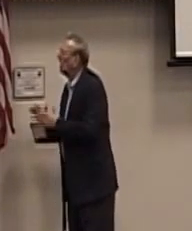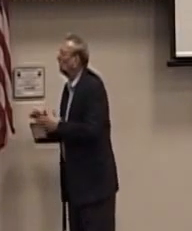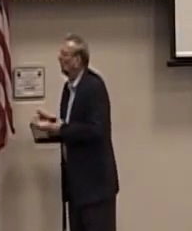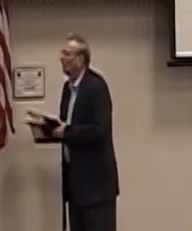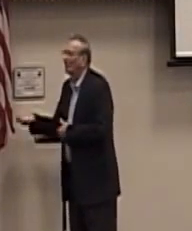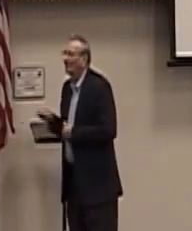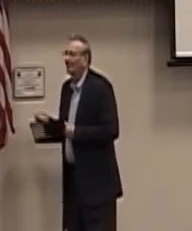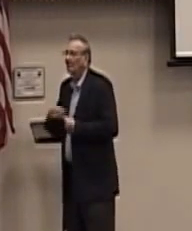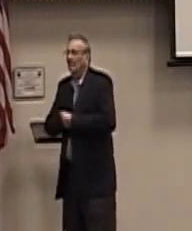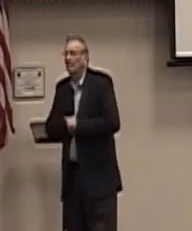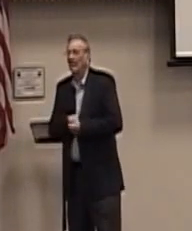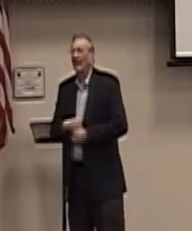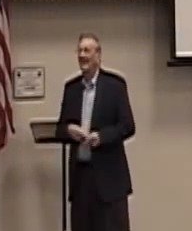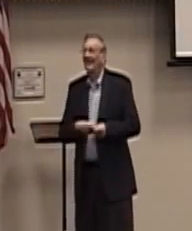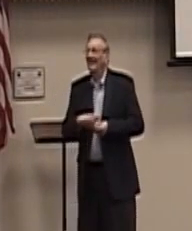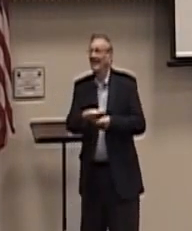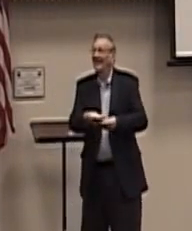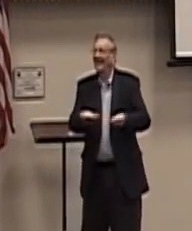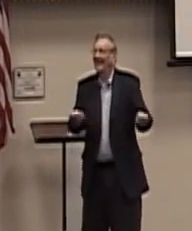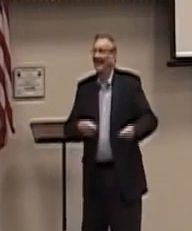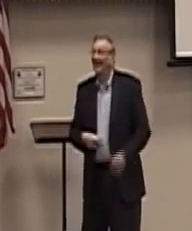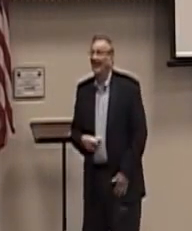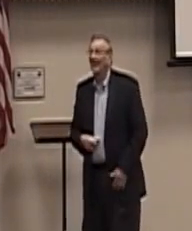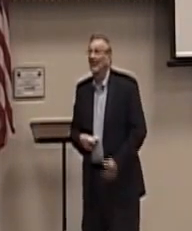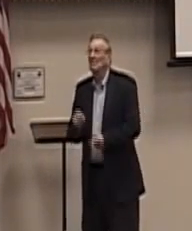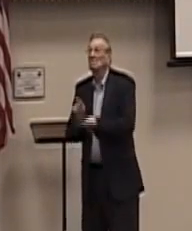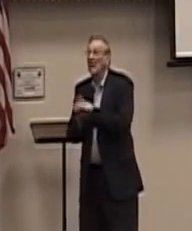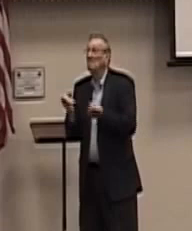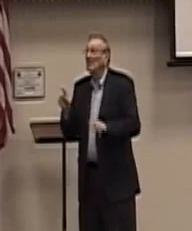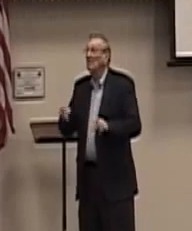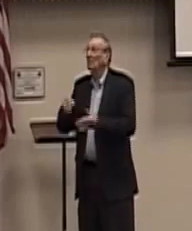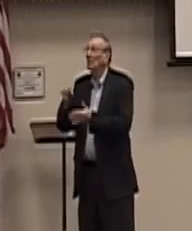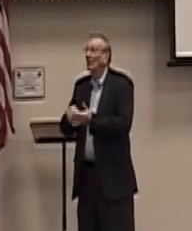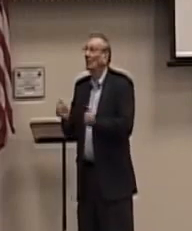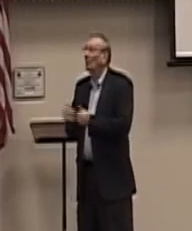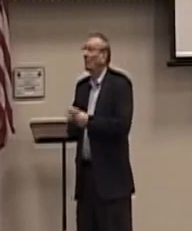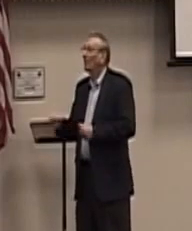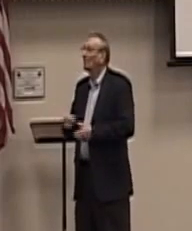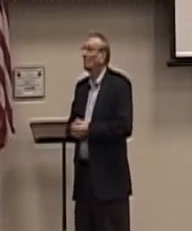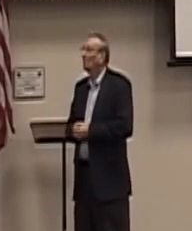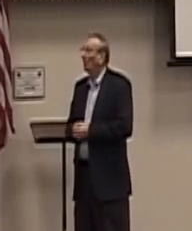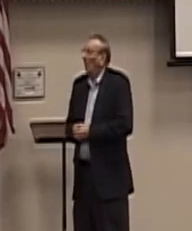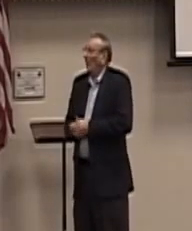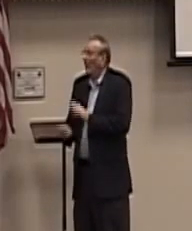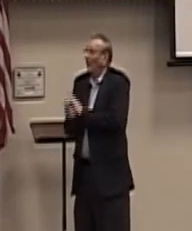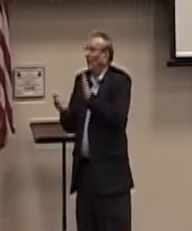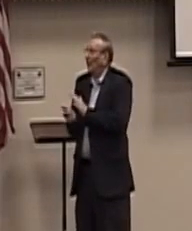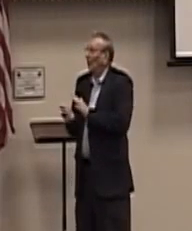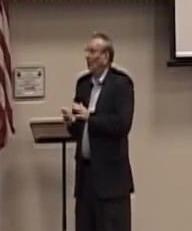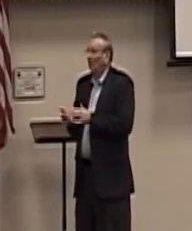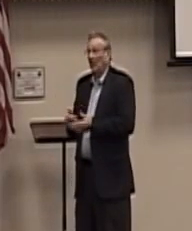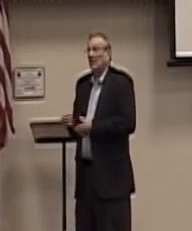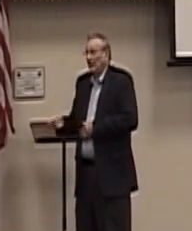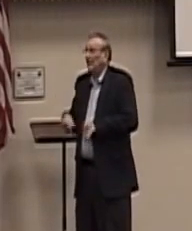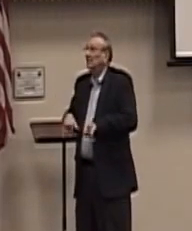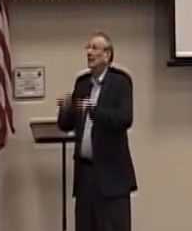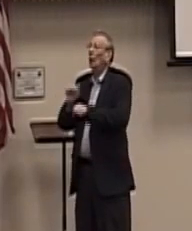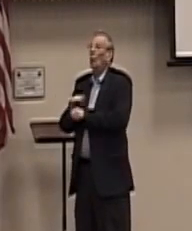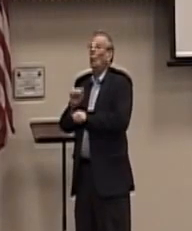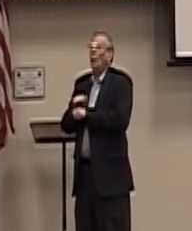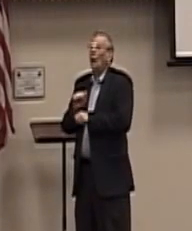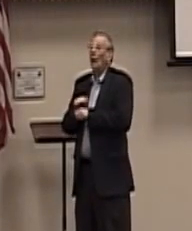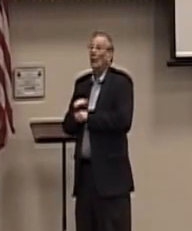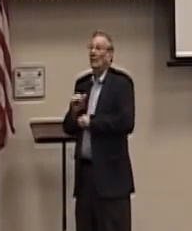that process, he's met many people and studied with them, and some of those have come to Christ. But Alfred also represents